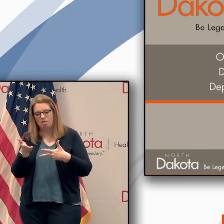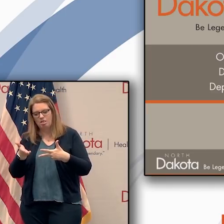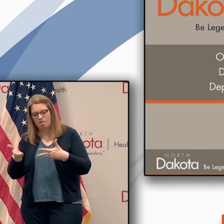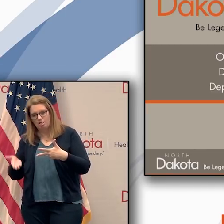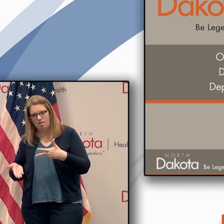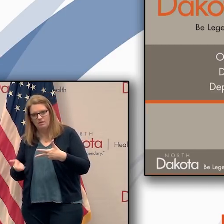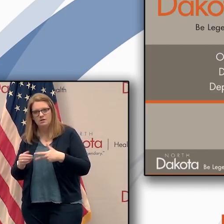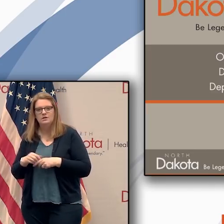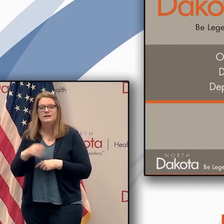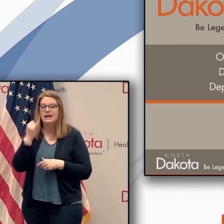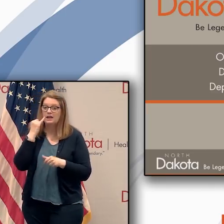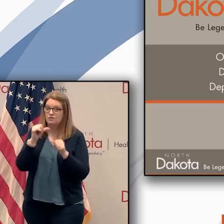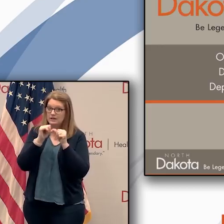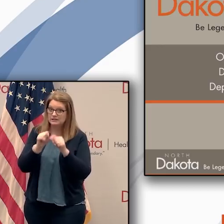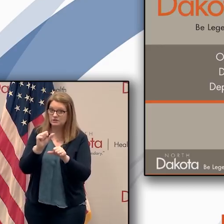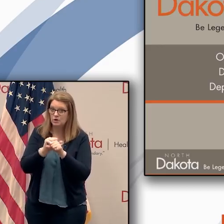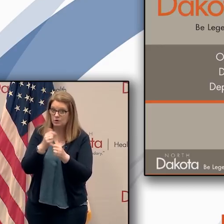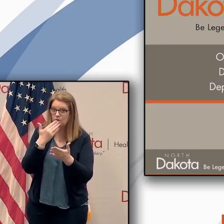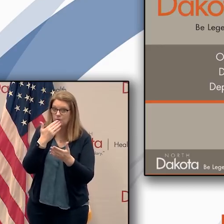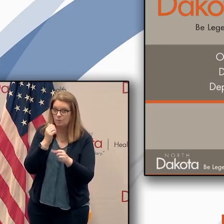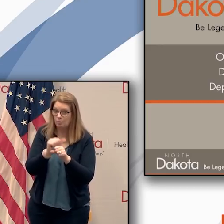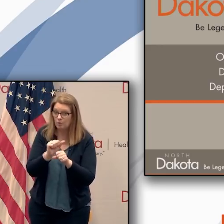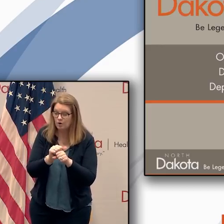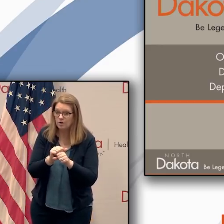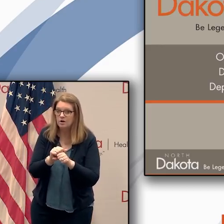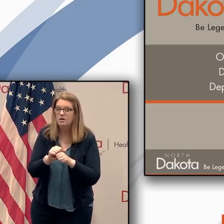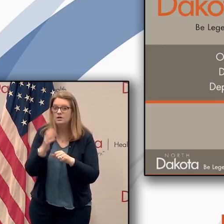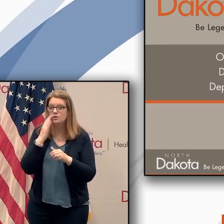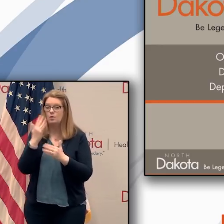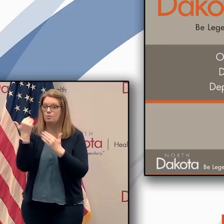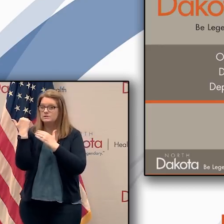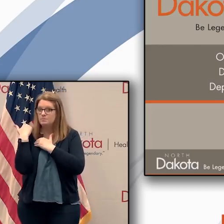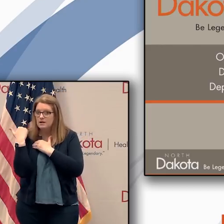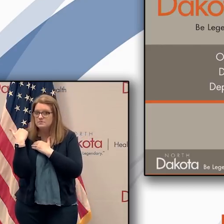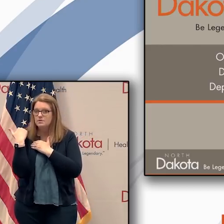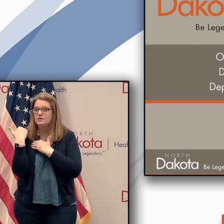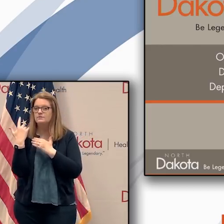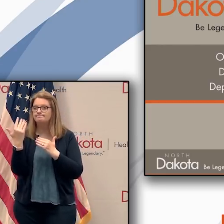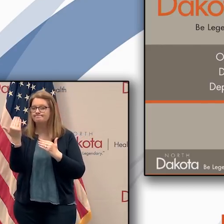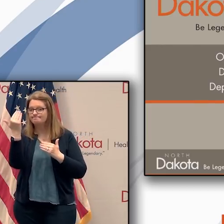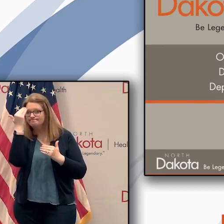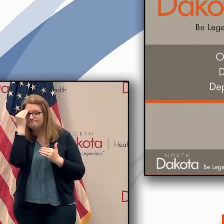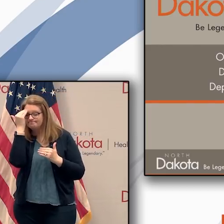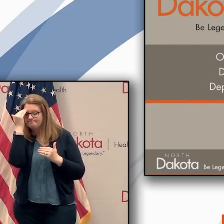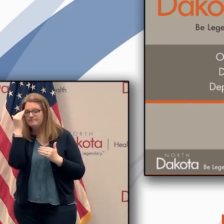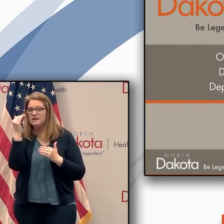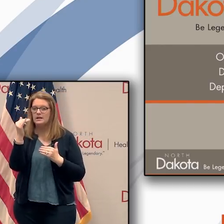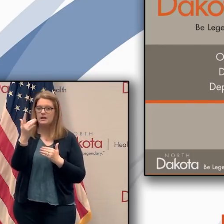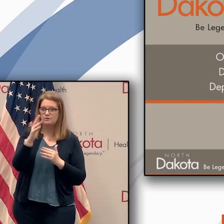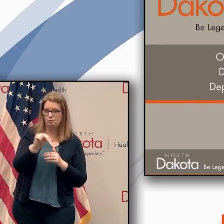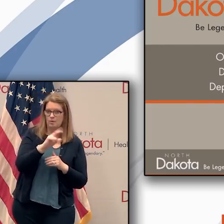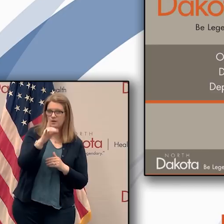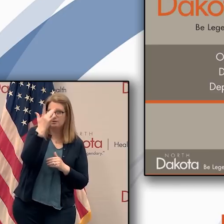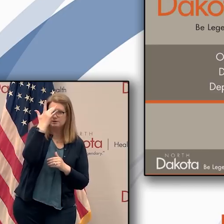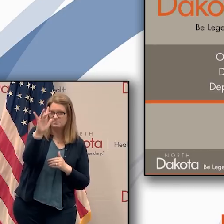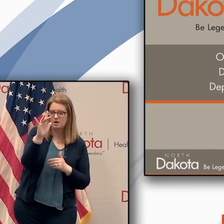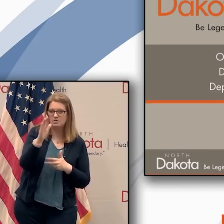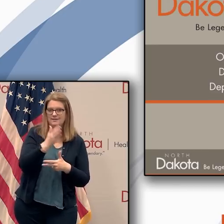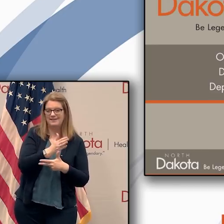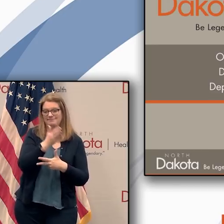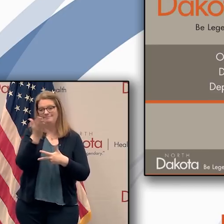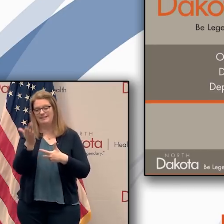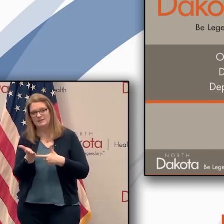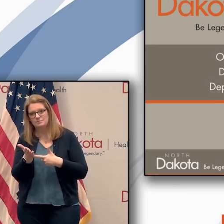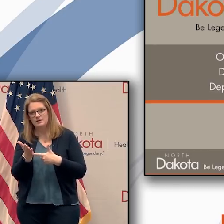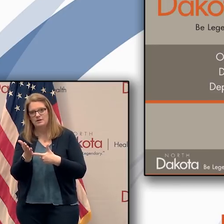our good work, being responsible and conscientious and North Dakota smart, the next phase will be less restrictive, and that should be our